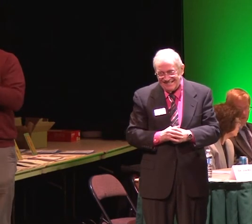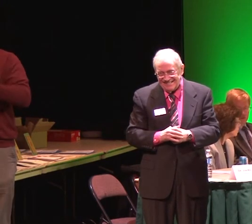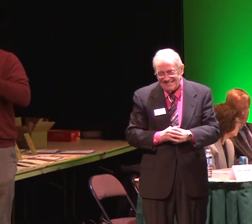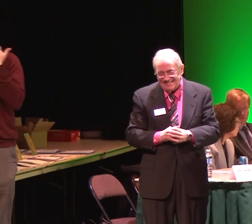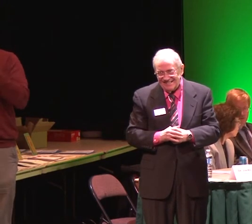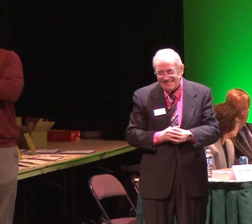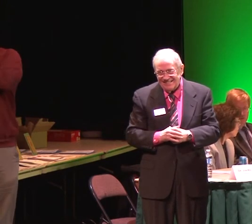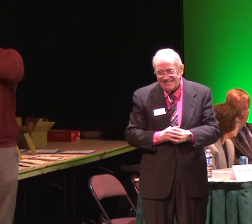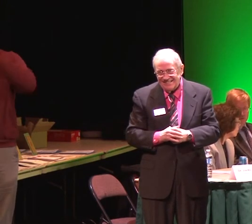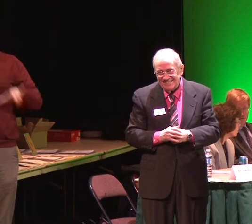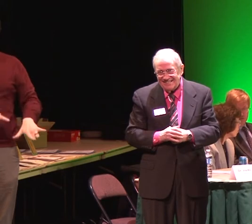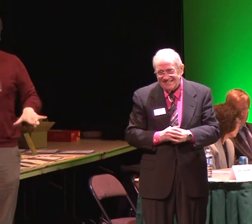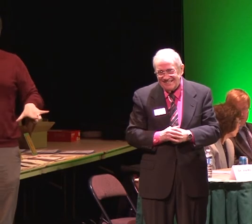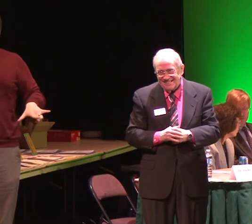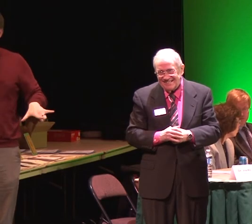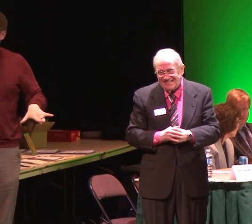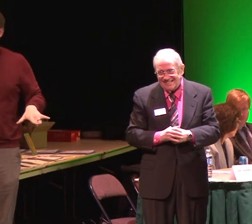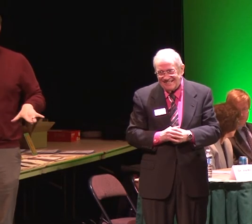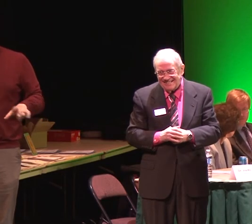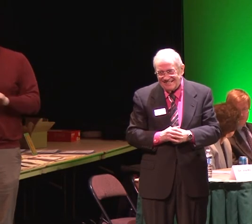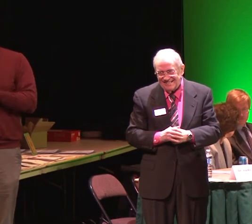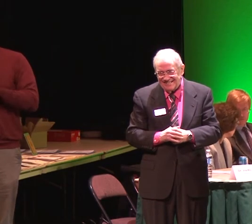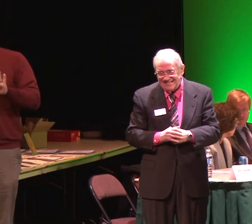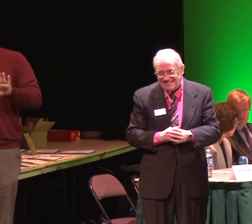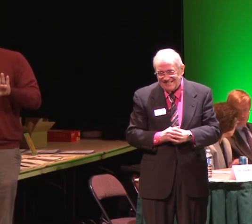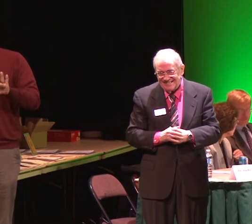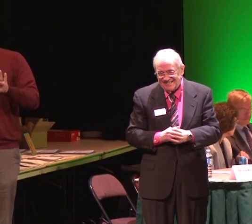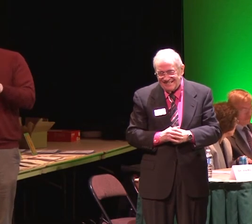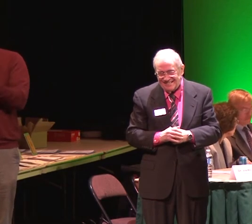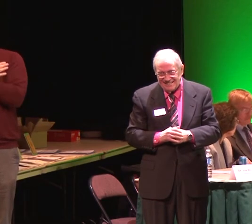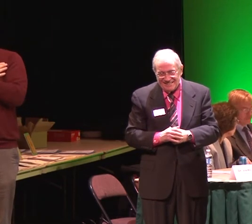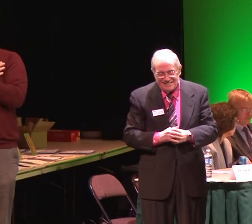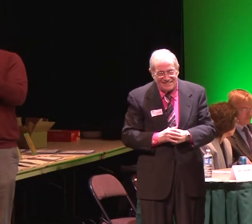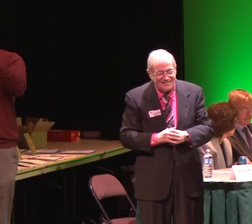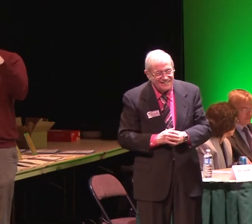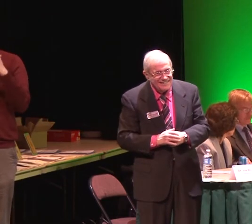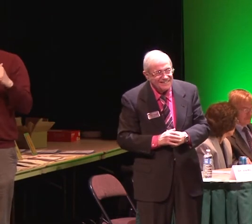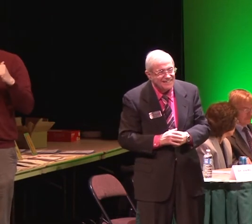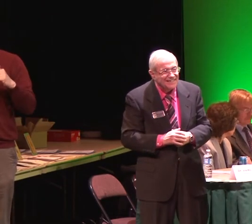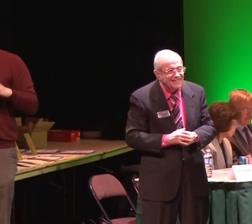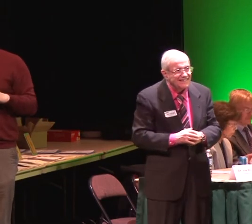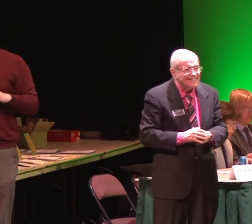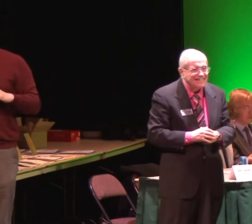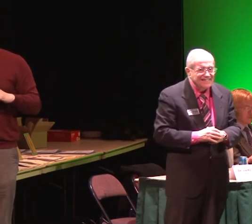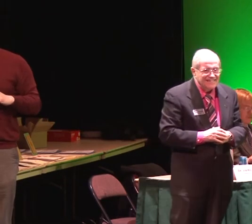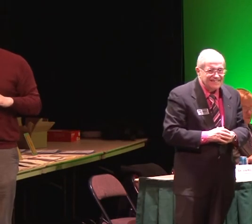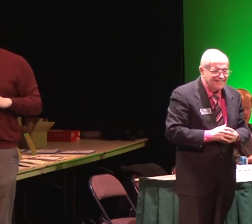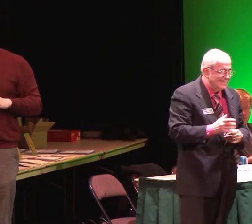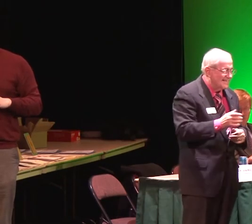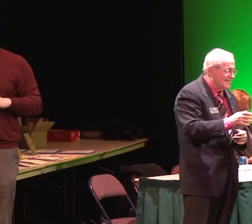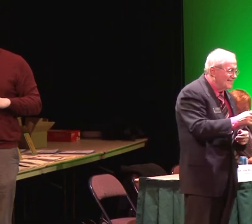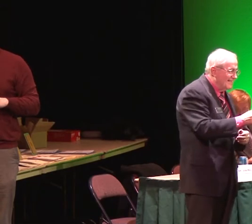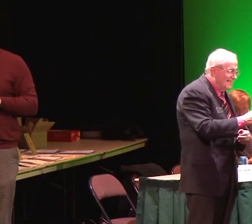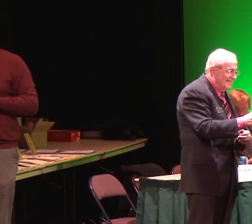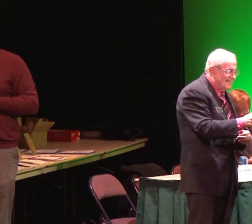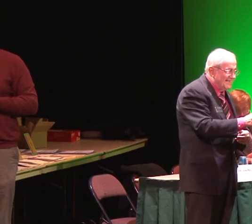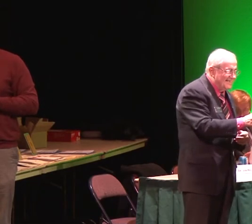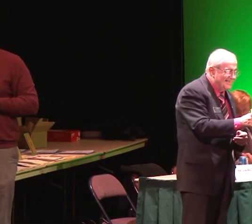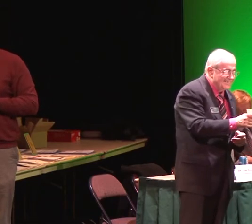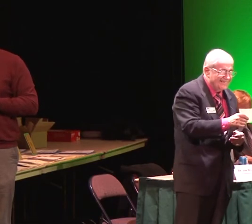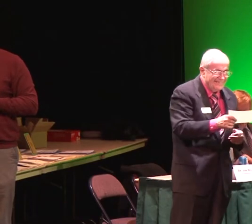that, and a well-deserved vacation, by the way. The next recipient is Richard Torres. Richard?